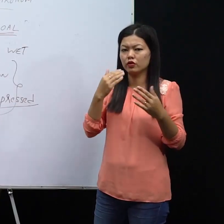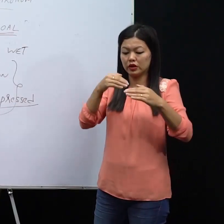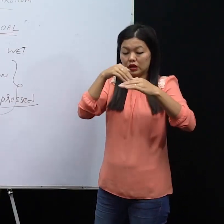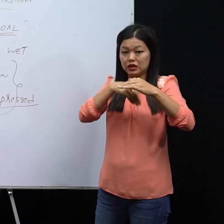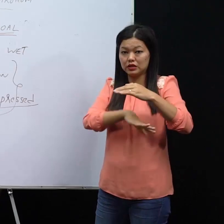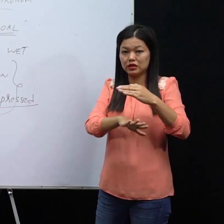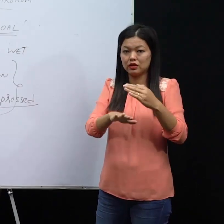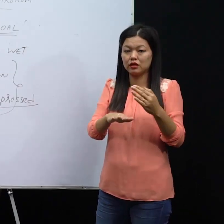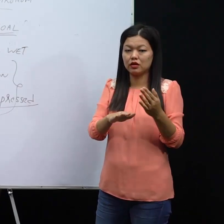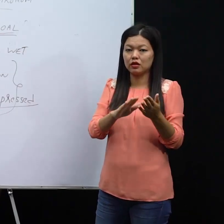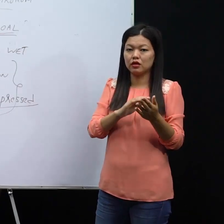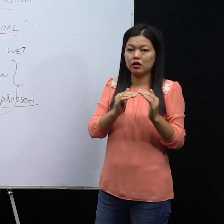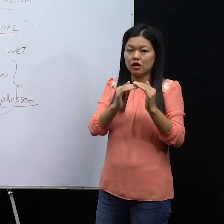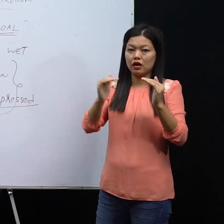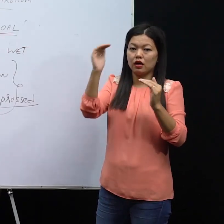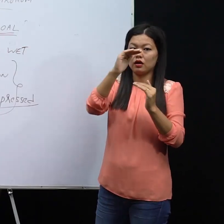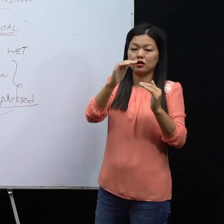that